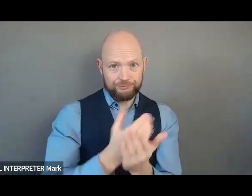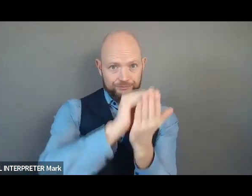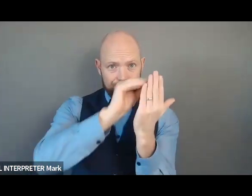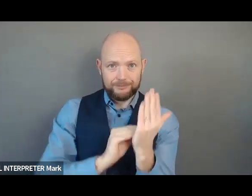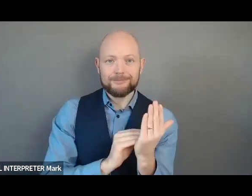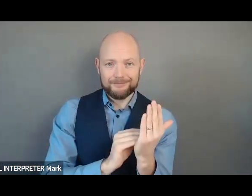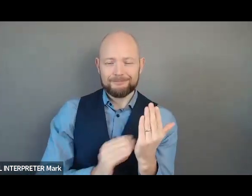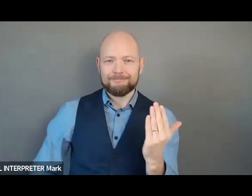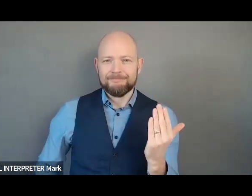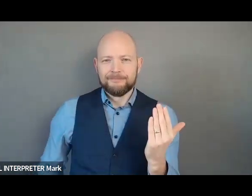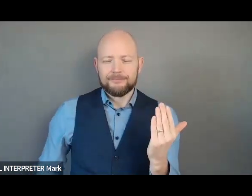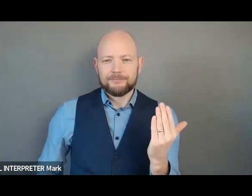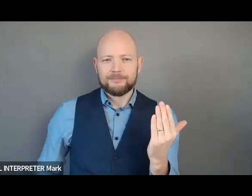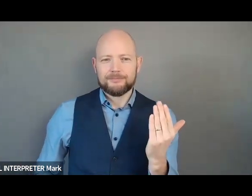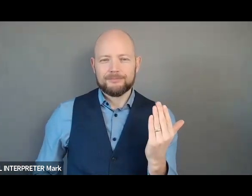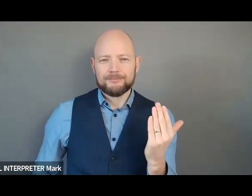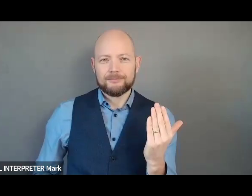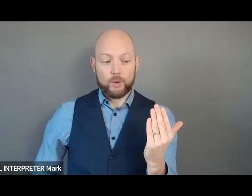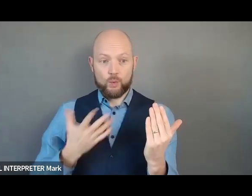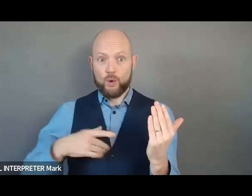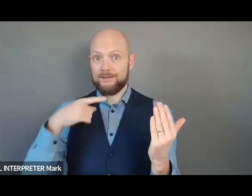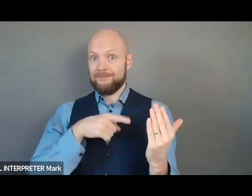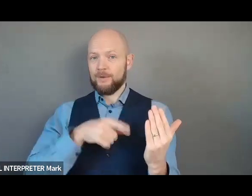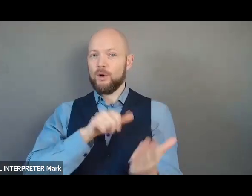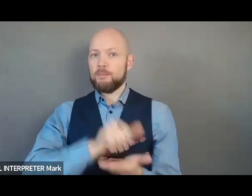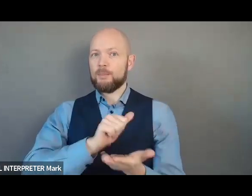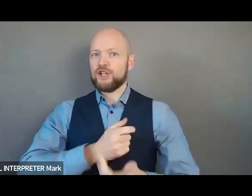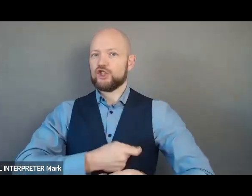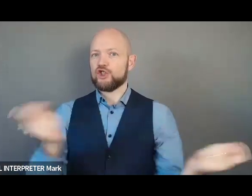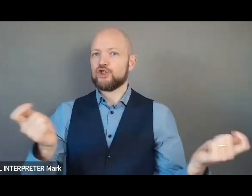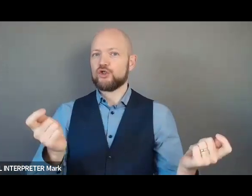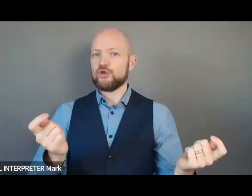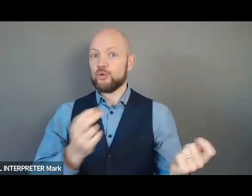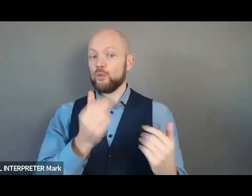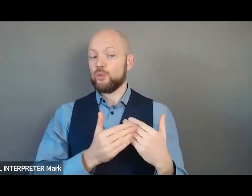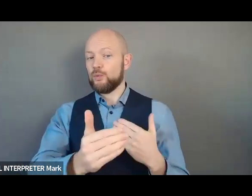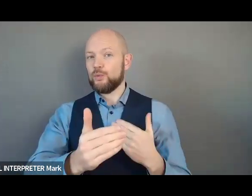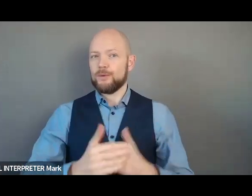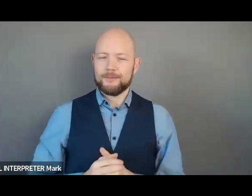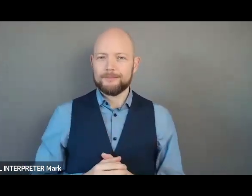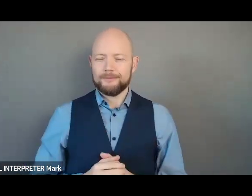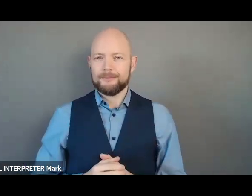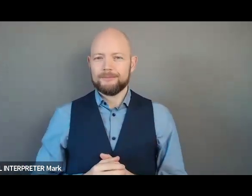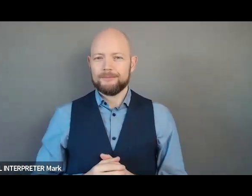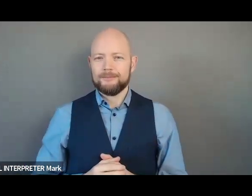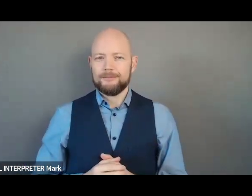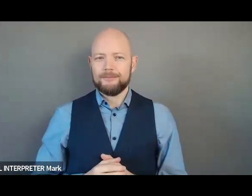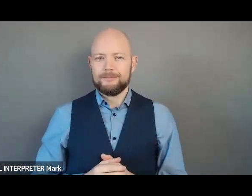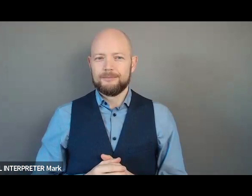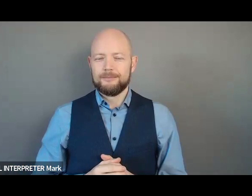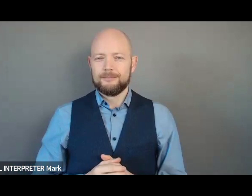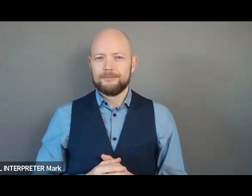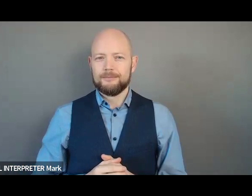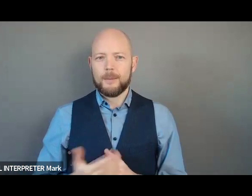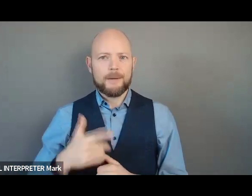yes, we are trying to publish those findings, and some of the findings were that those who